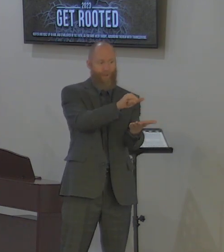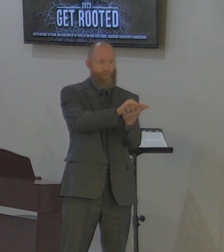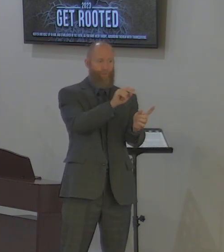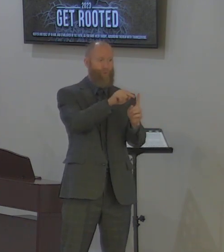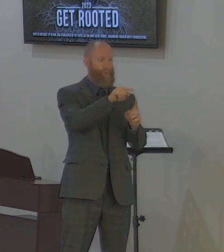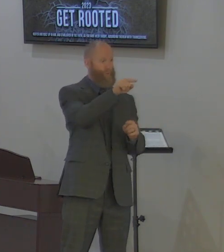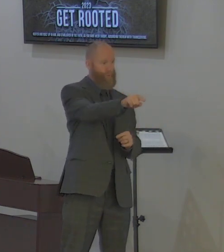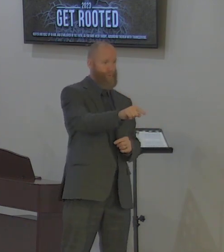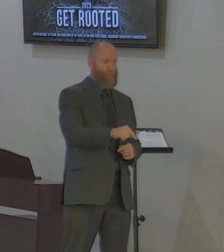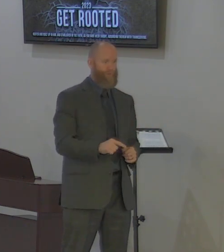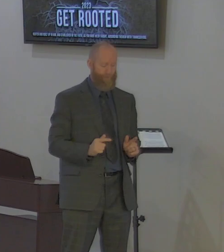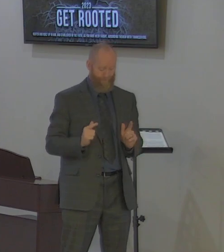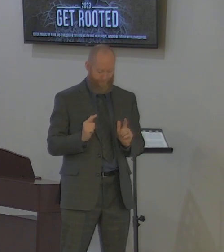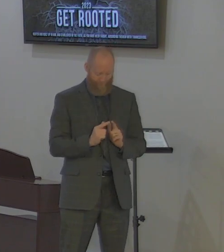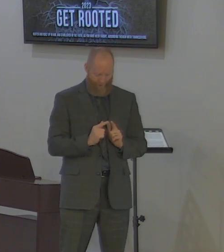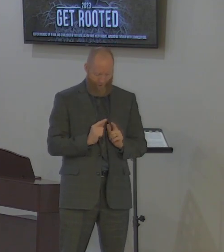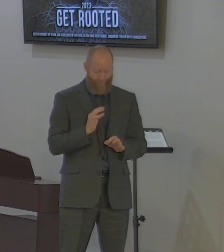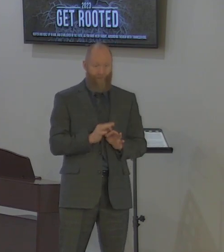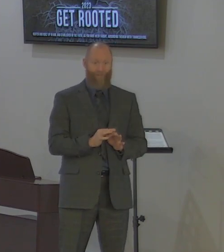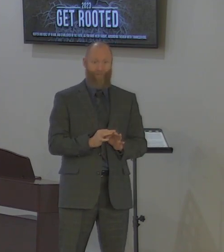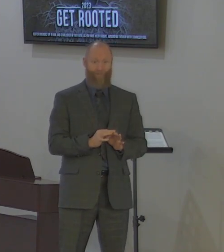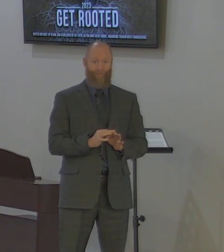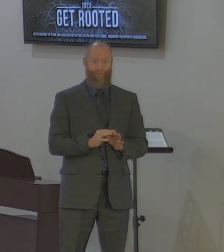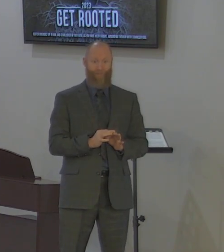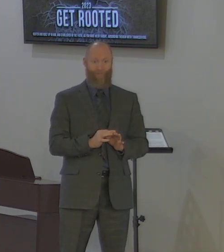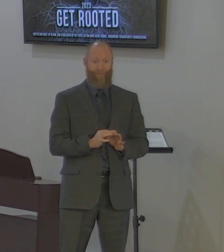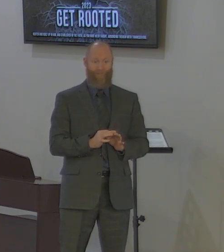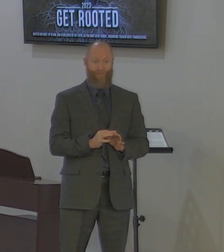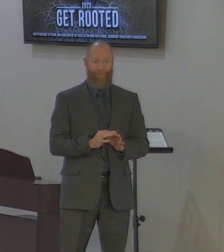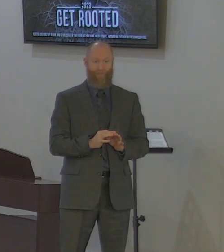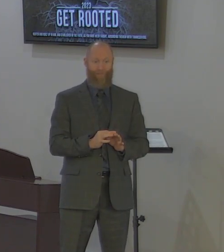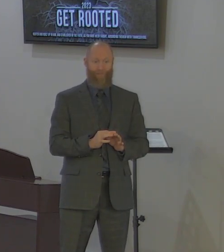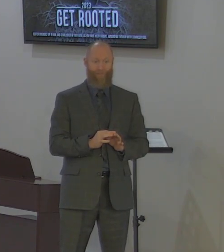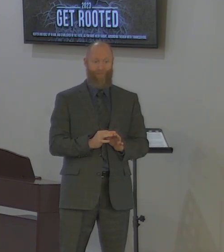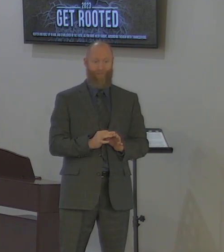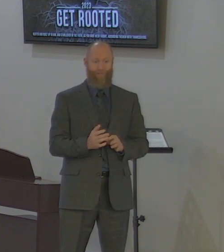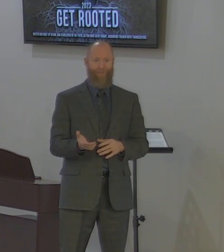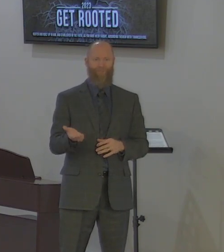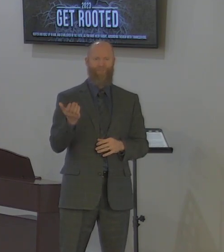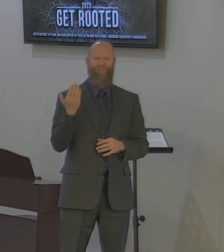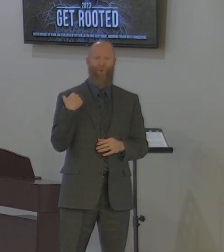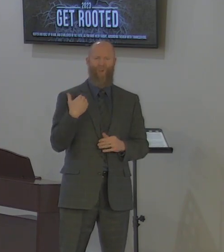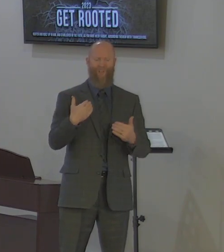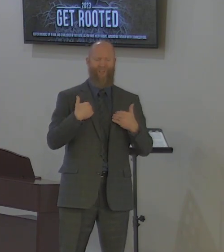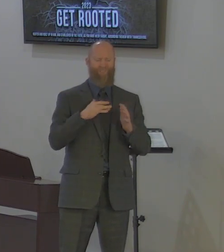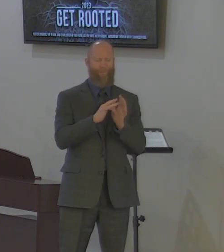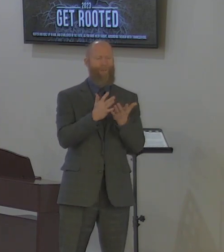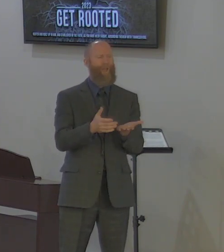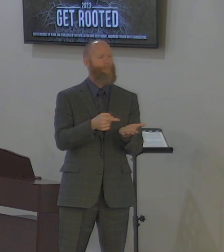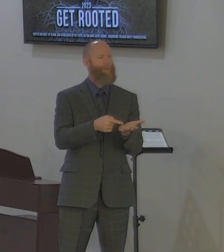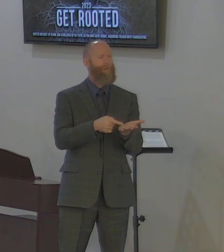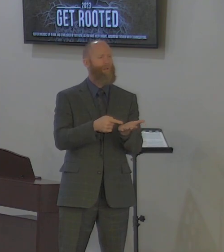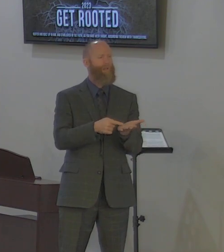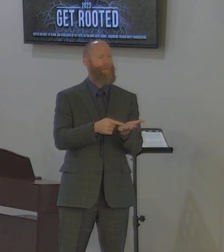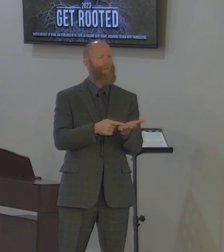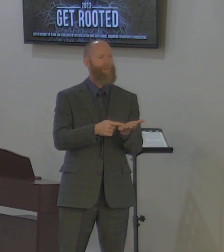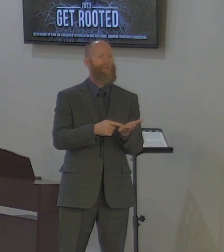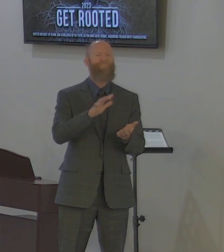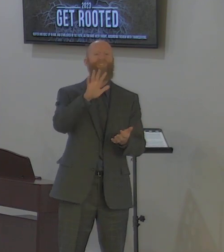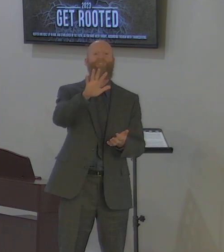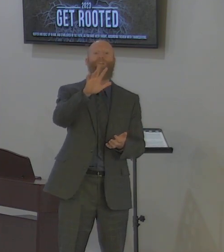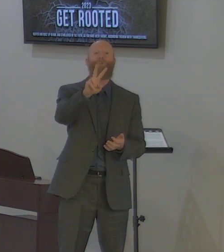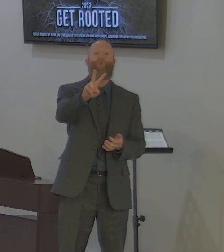you." I used to carry around in my Bible a packet of 52 mustard seeds. It was about the size of a quarter, all of them